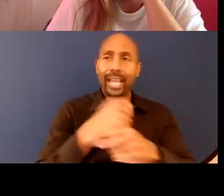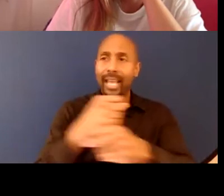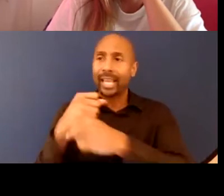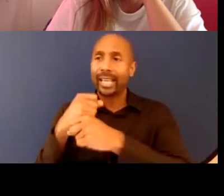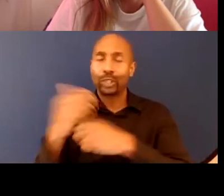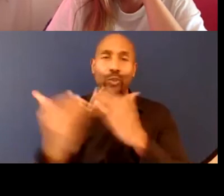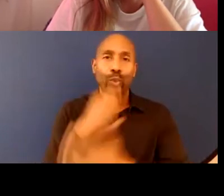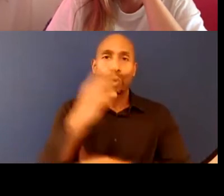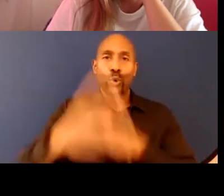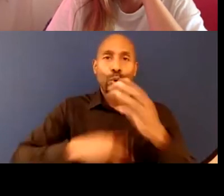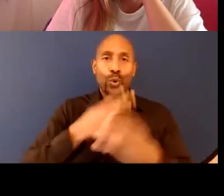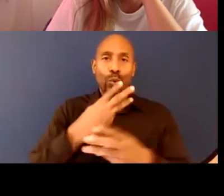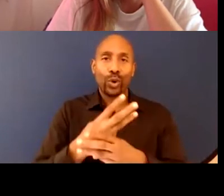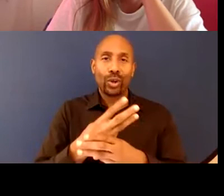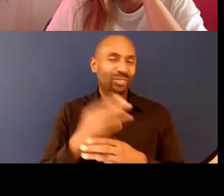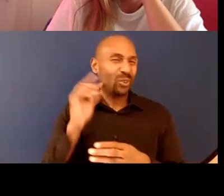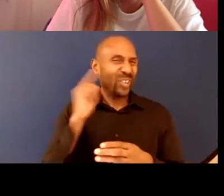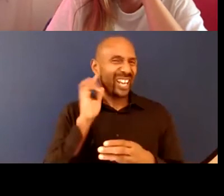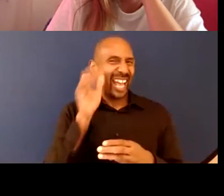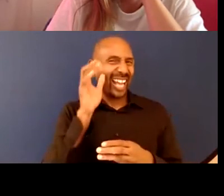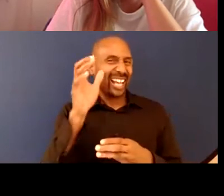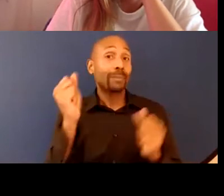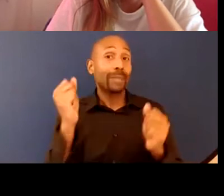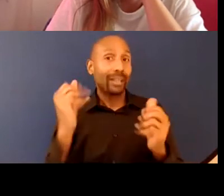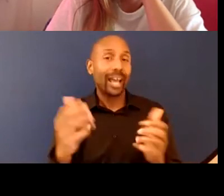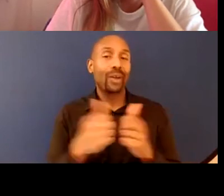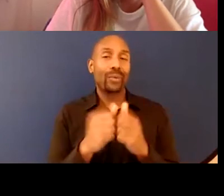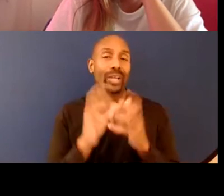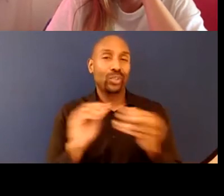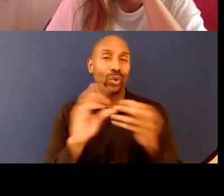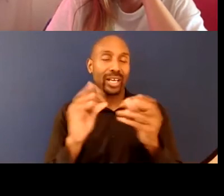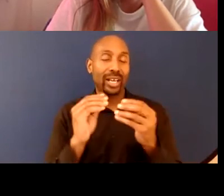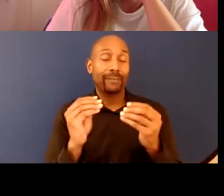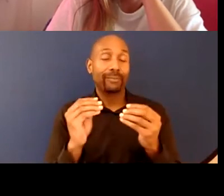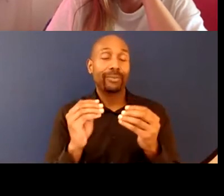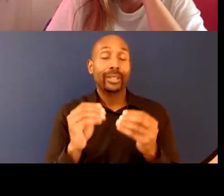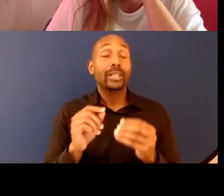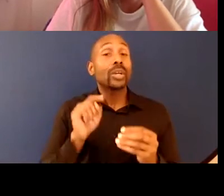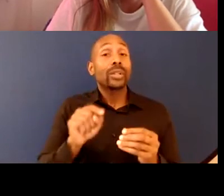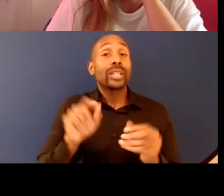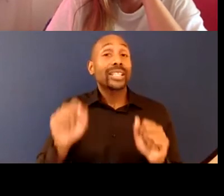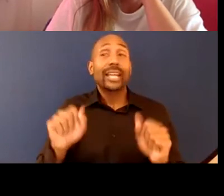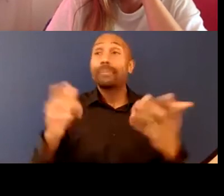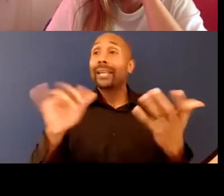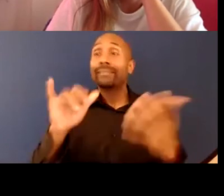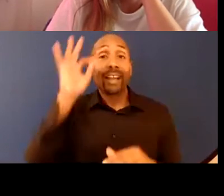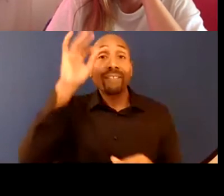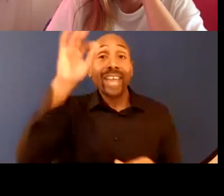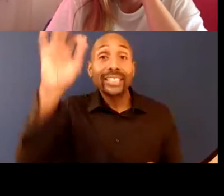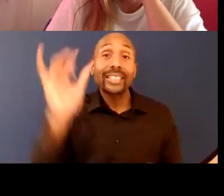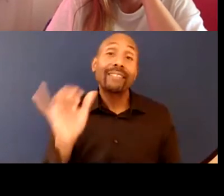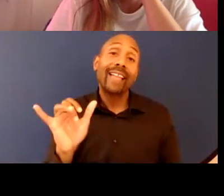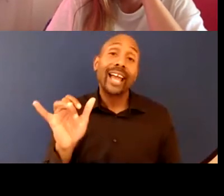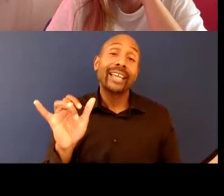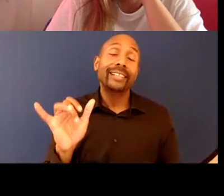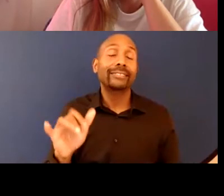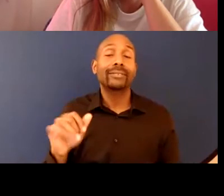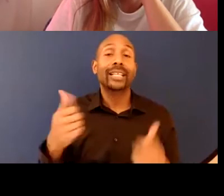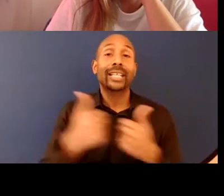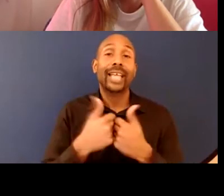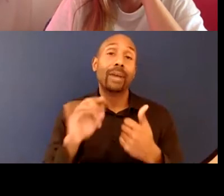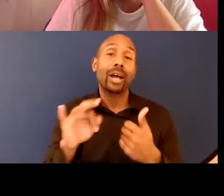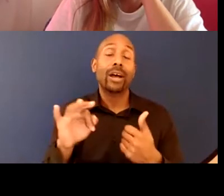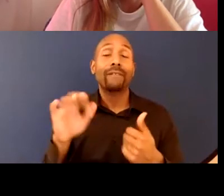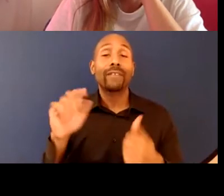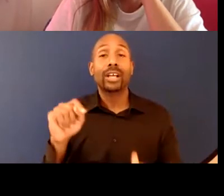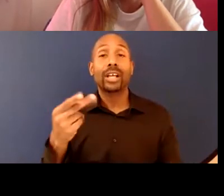can be fantastic, right? Game of Thrones, Lord of the Rings, or this can be